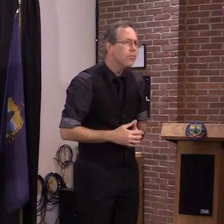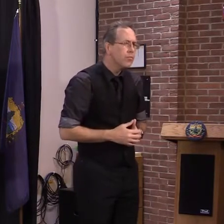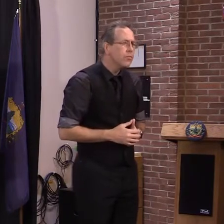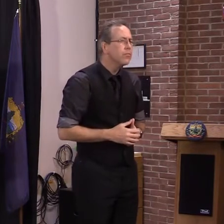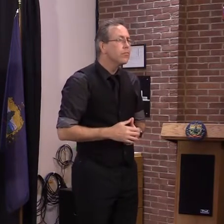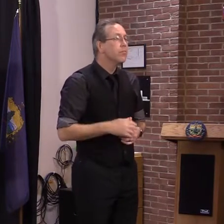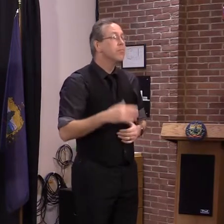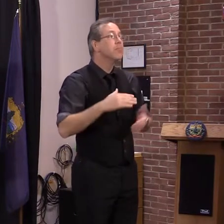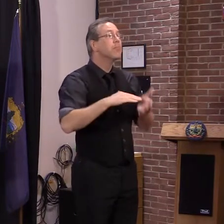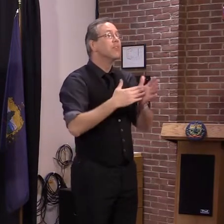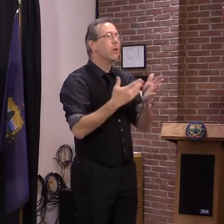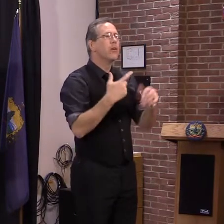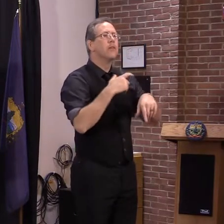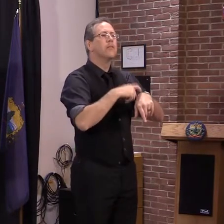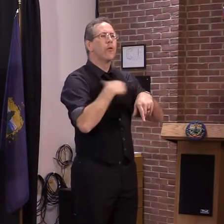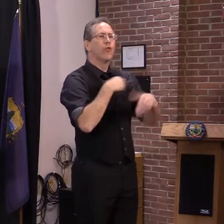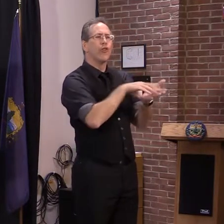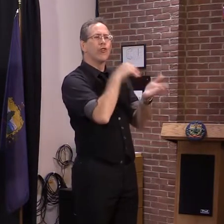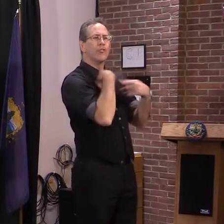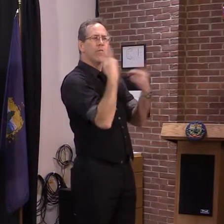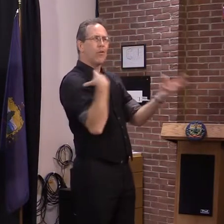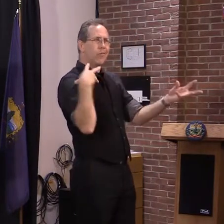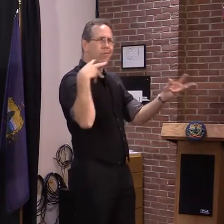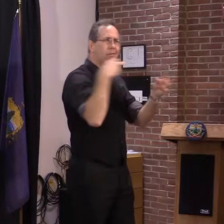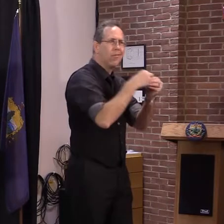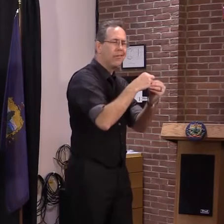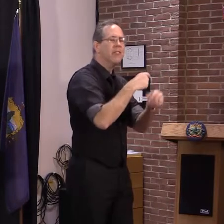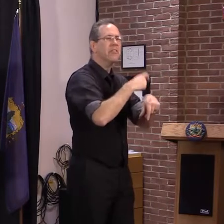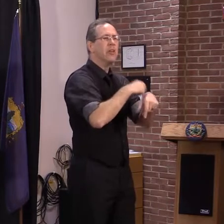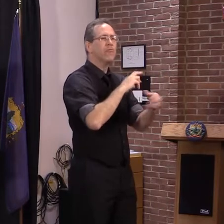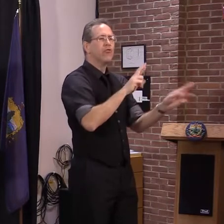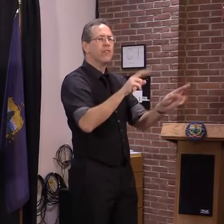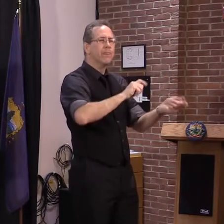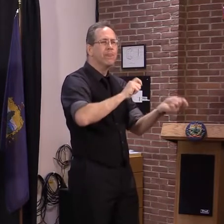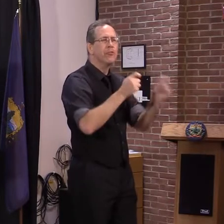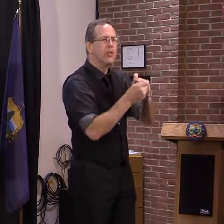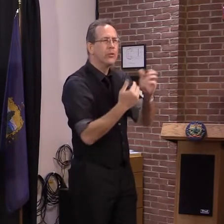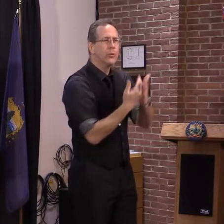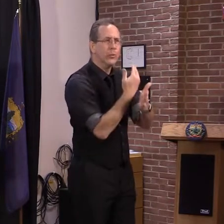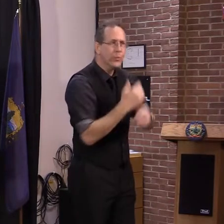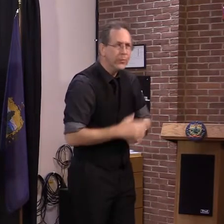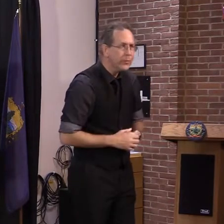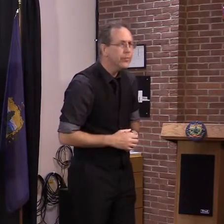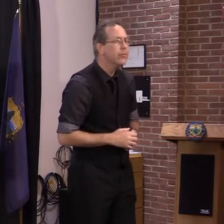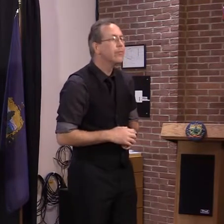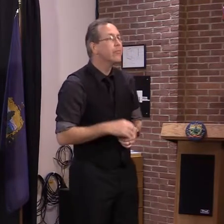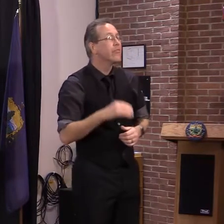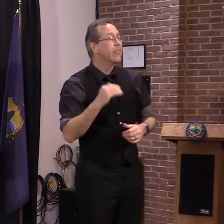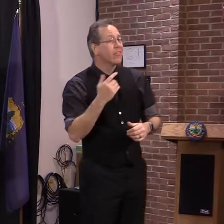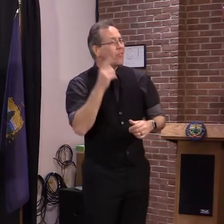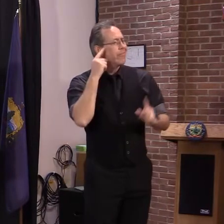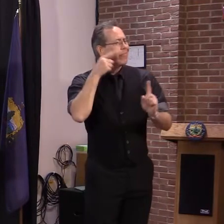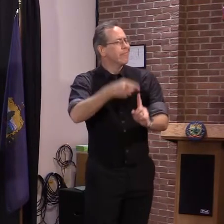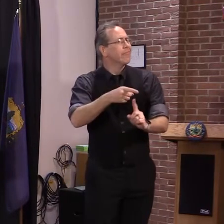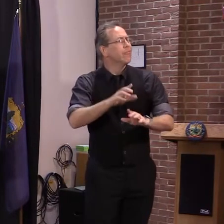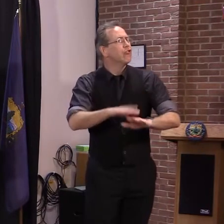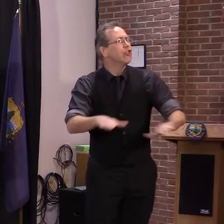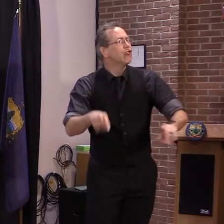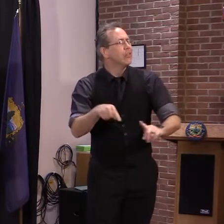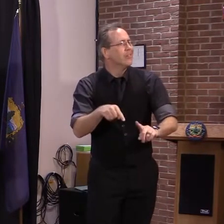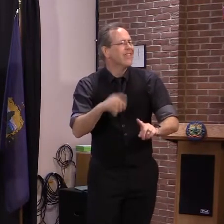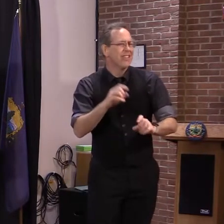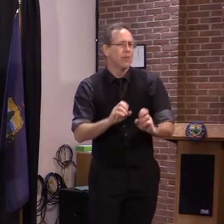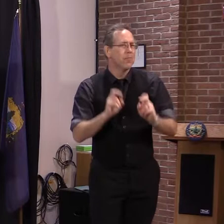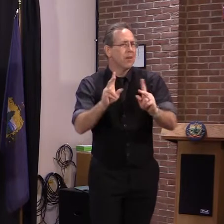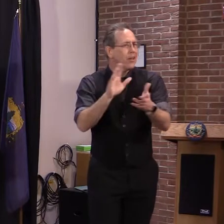to adapt. Because the fact is, our kids need to get back to normal. They've been through a